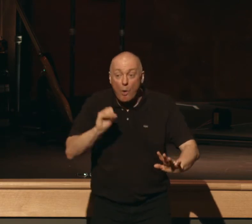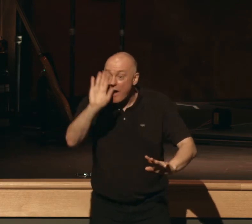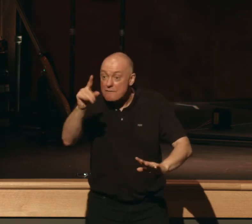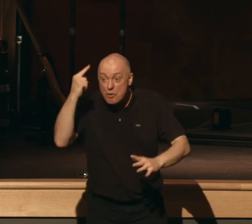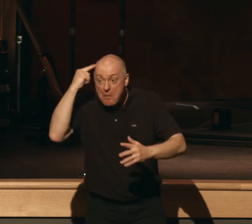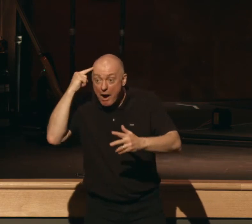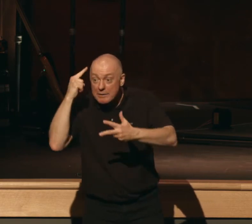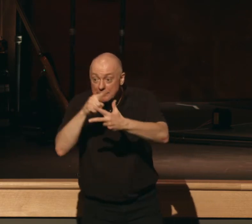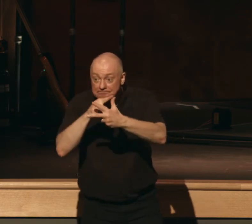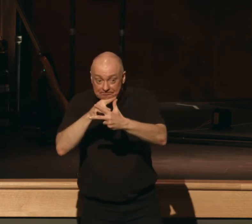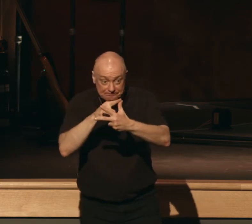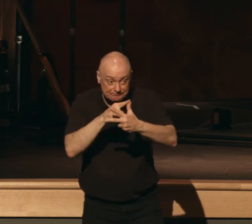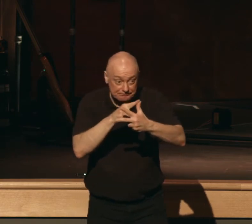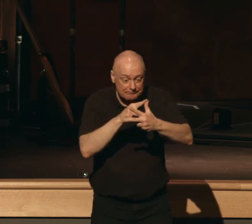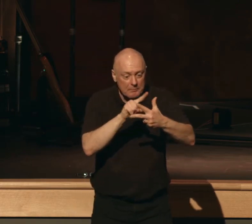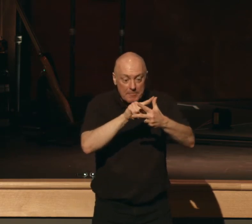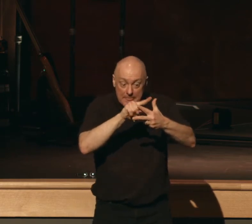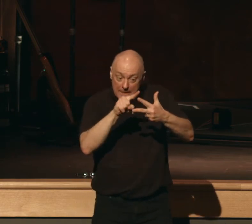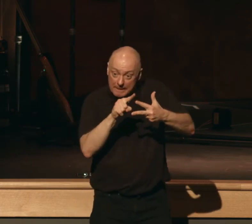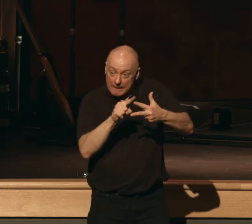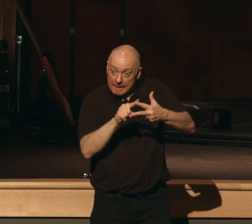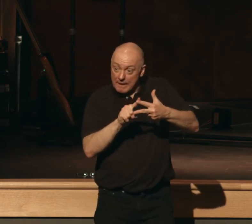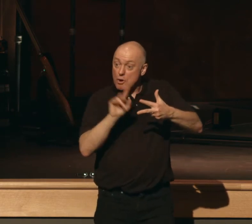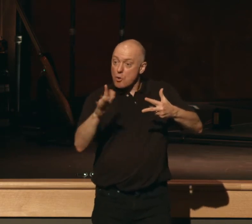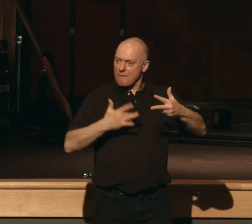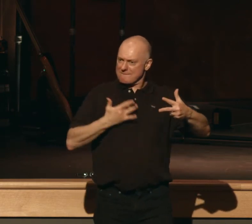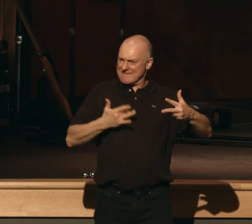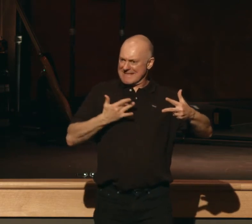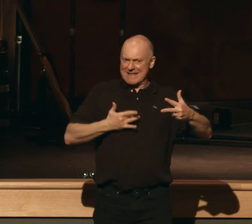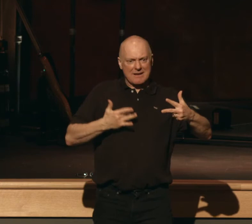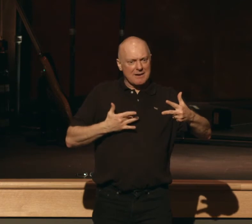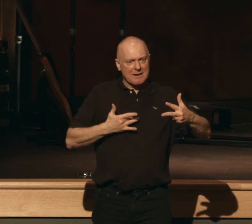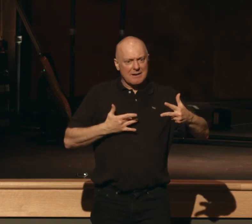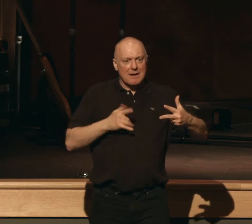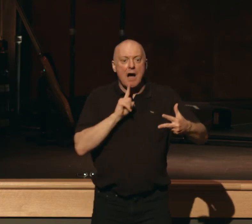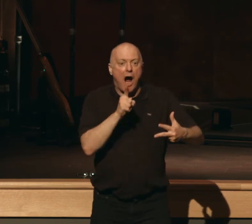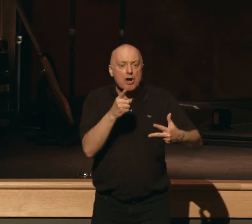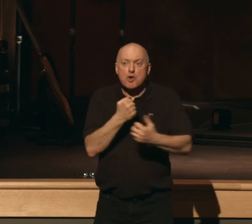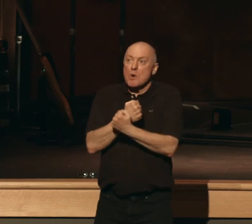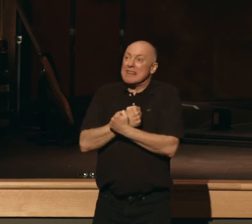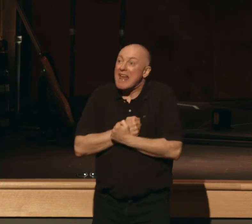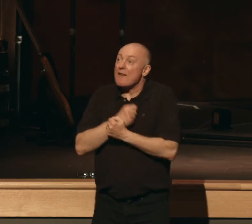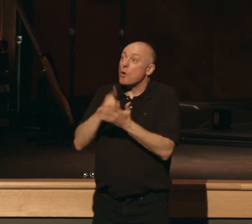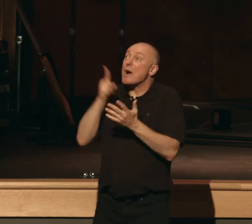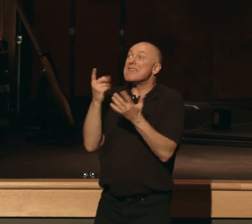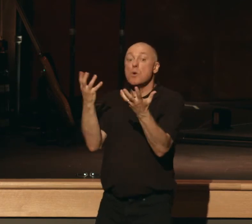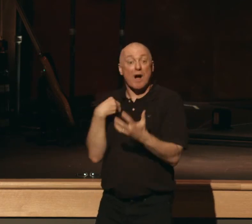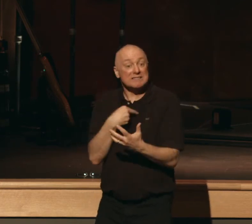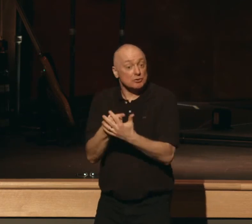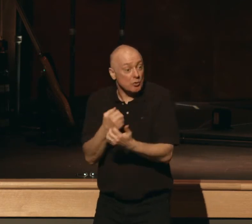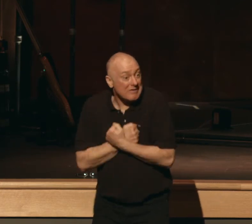Or consider your affections. Are we loving what he wants us to love? Are we loving